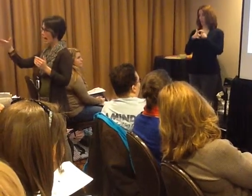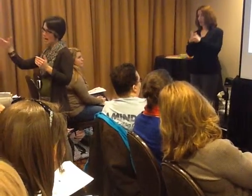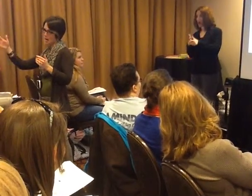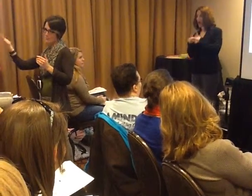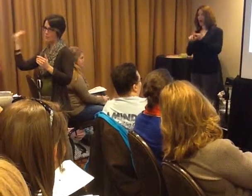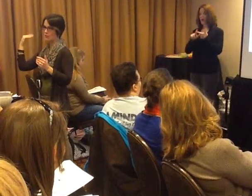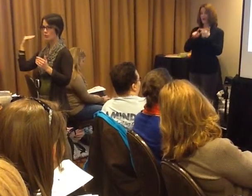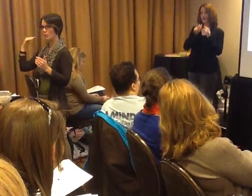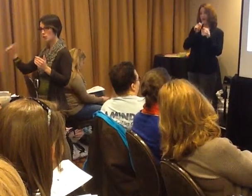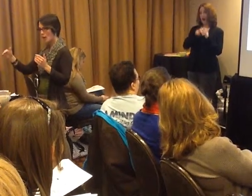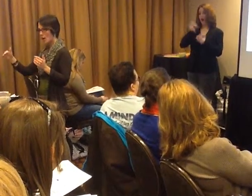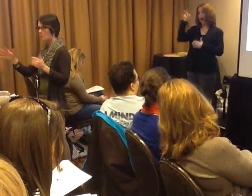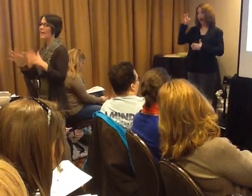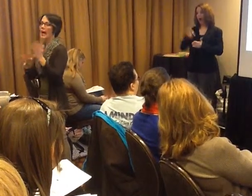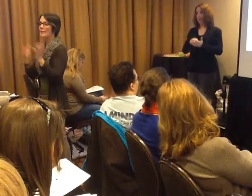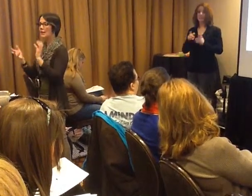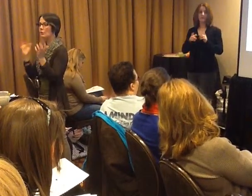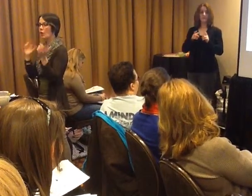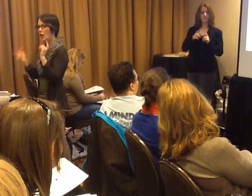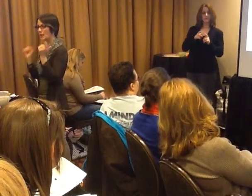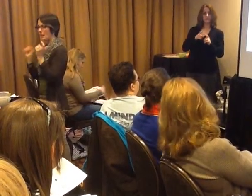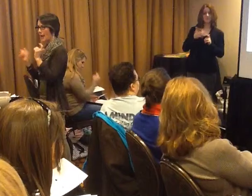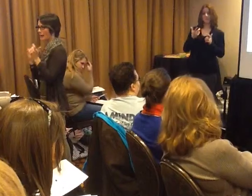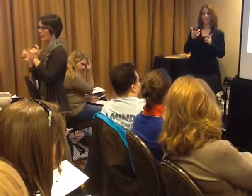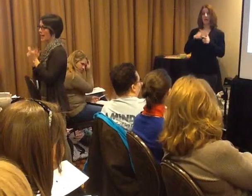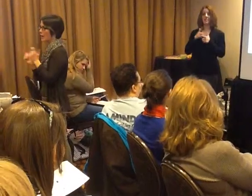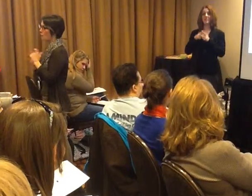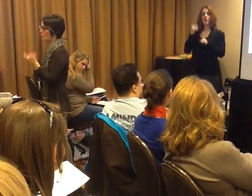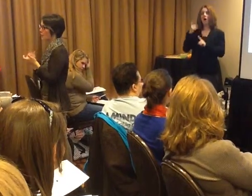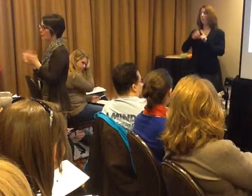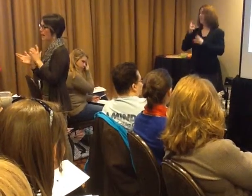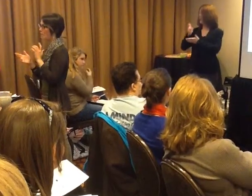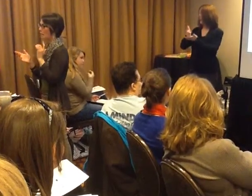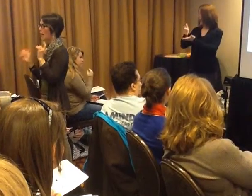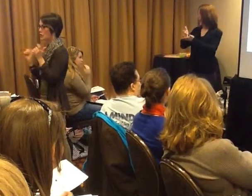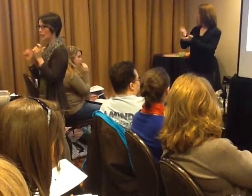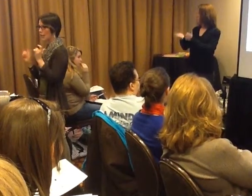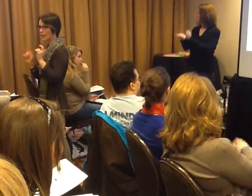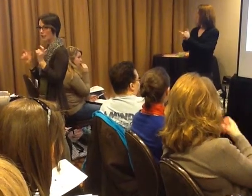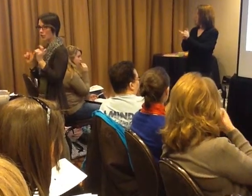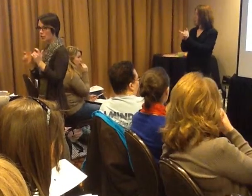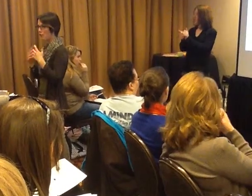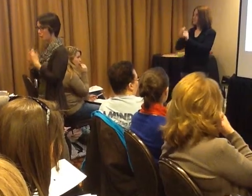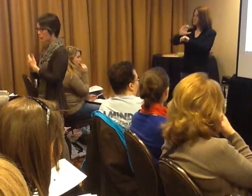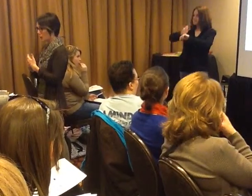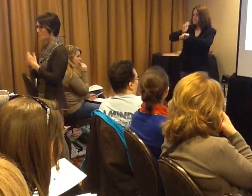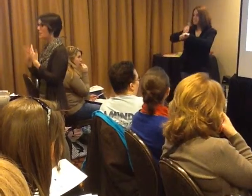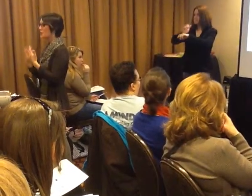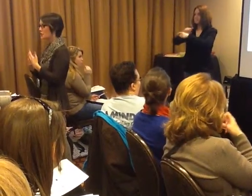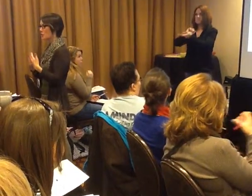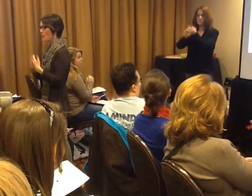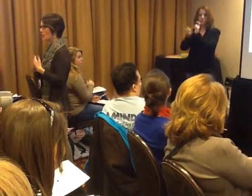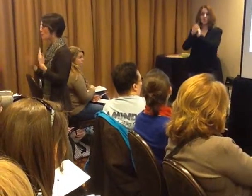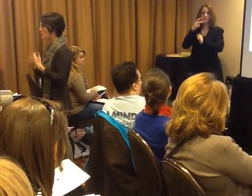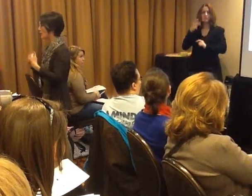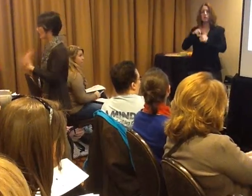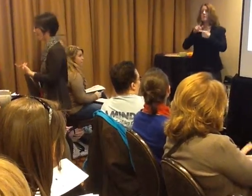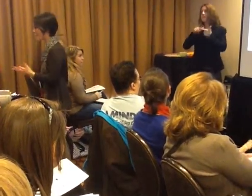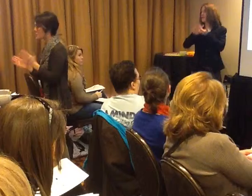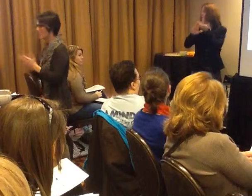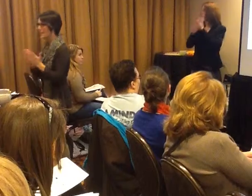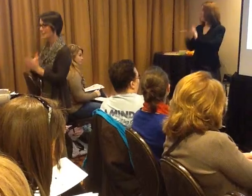troll hop? Did the troll jump? And then it will automatically help with conjugating and changing the verbs so that it'll